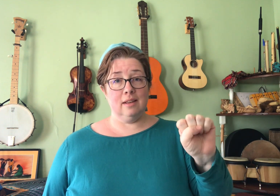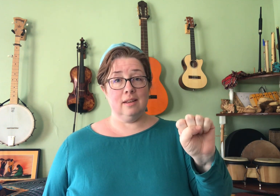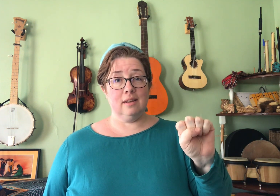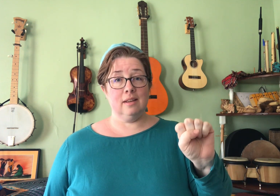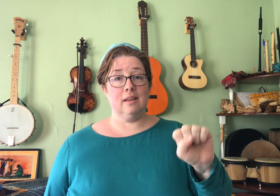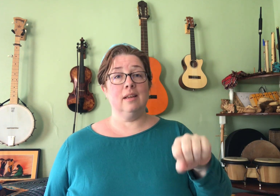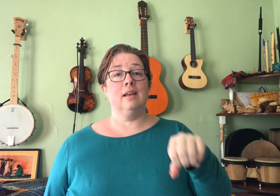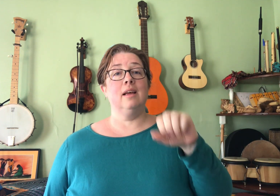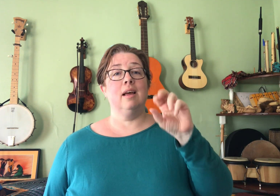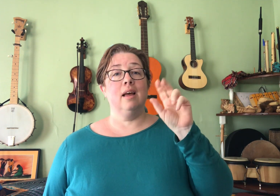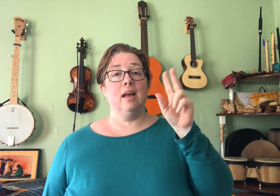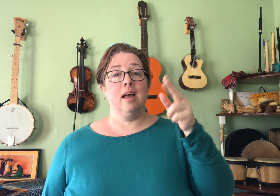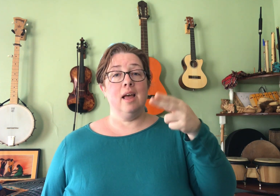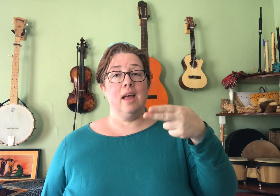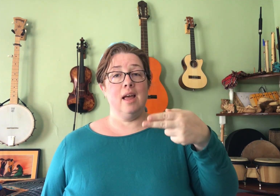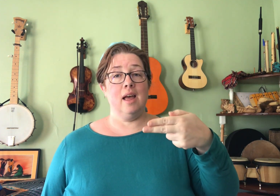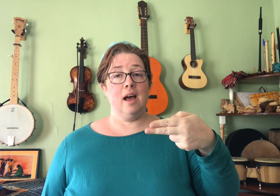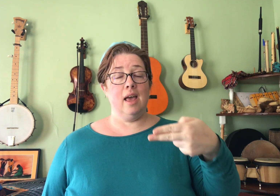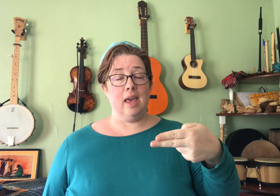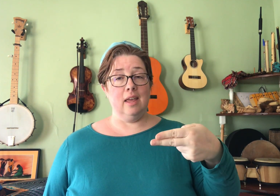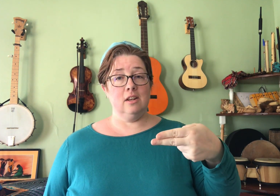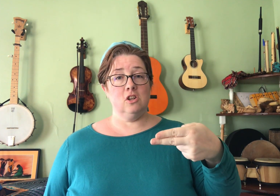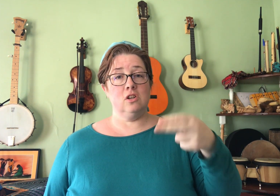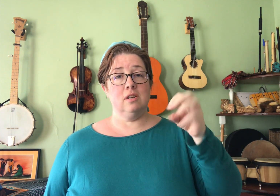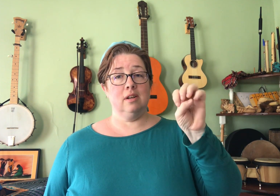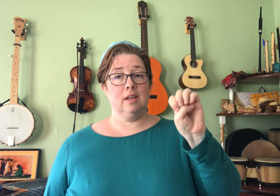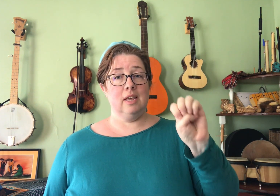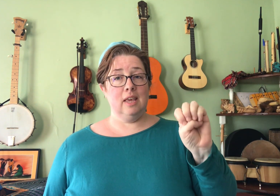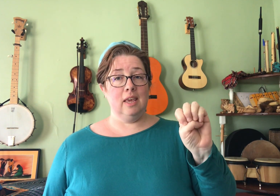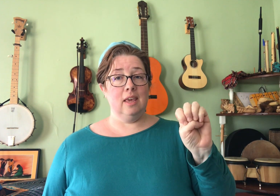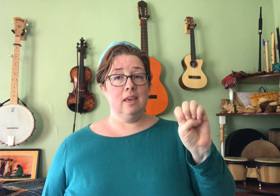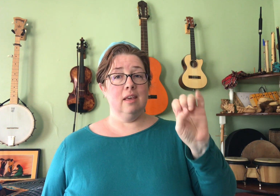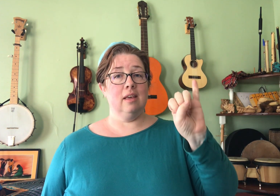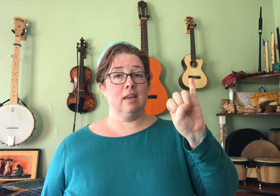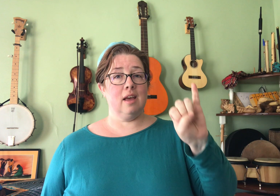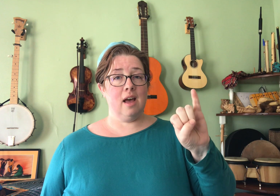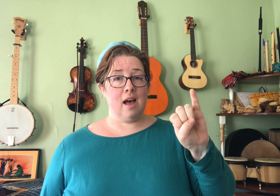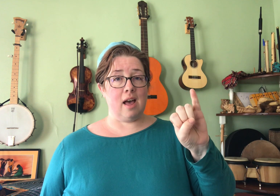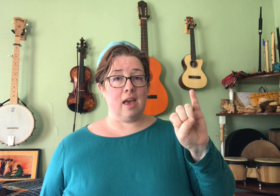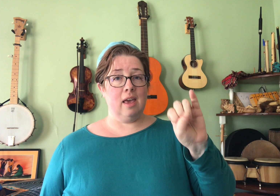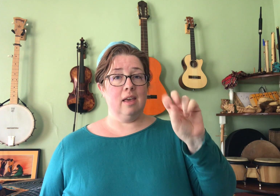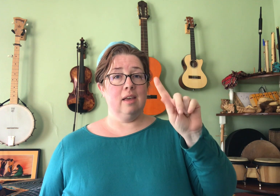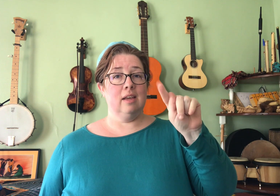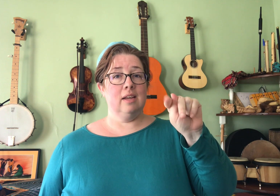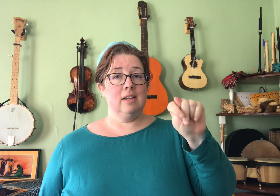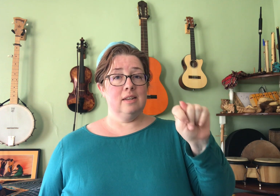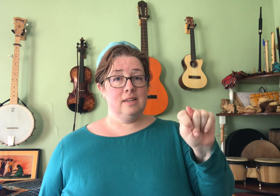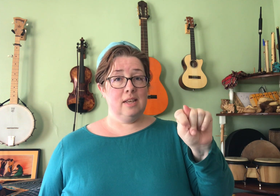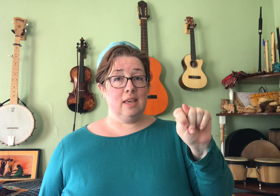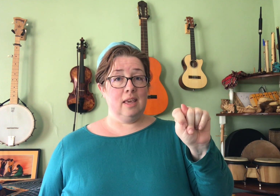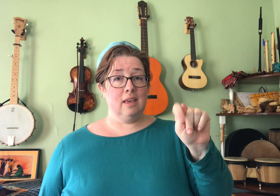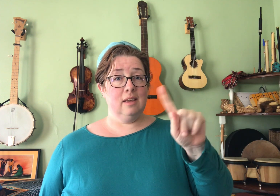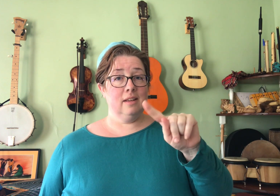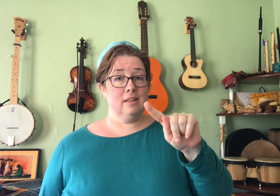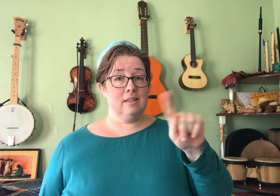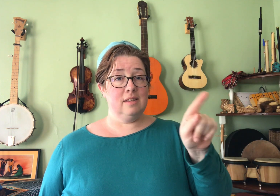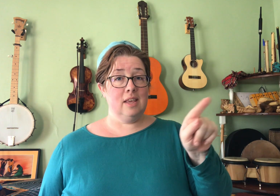-E-I-T-Z